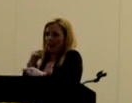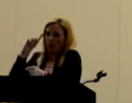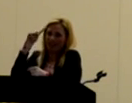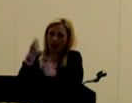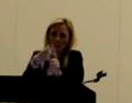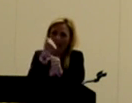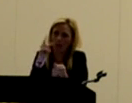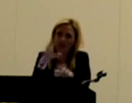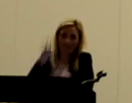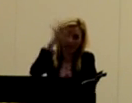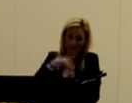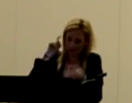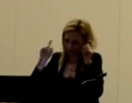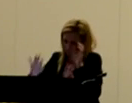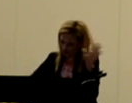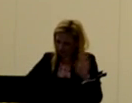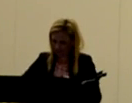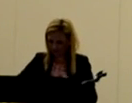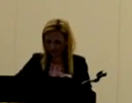with a reward of candy or $1 to anyone who found my hearing